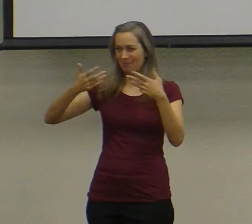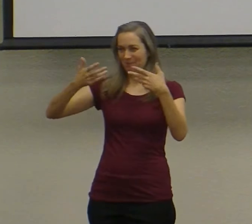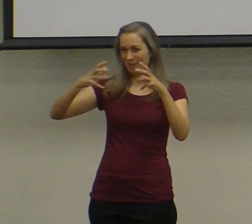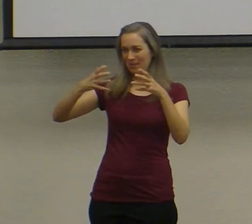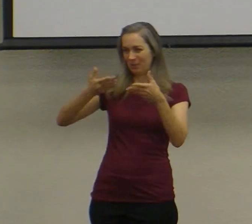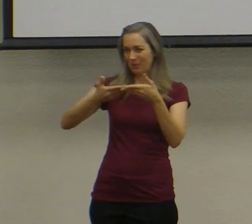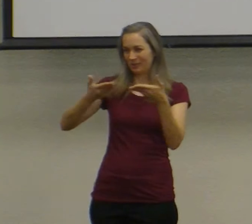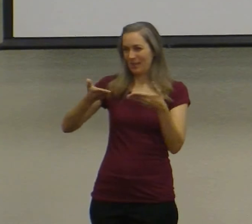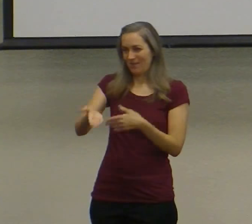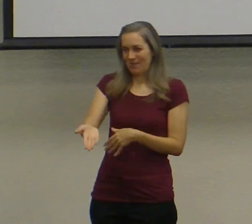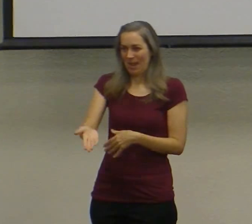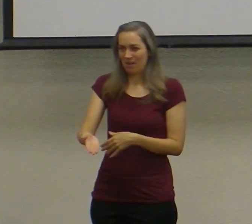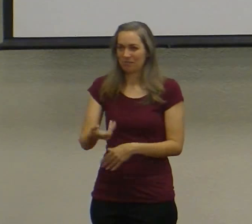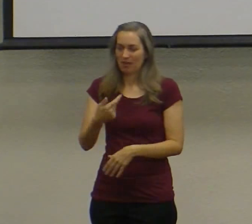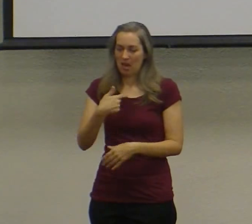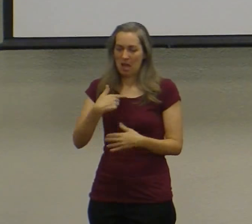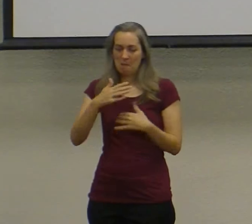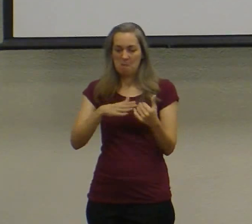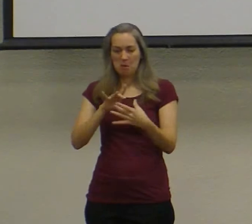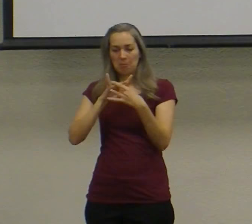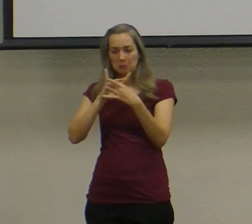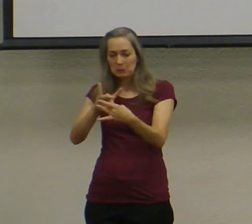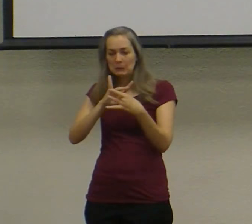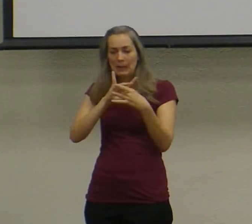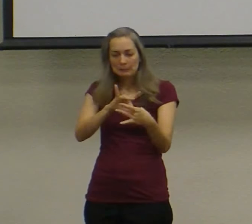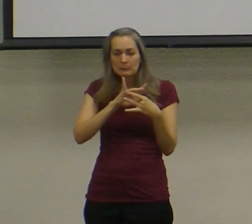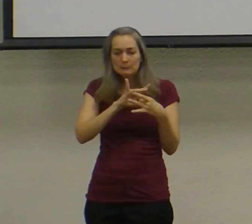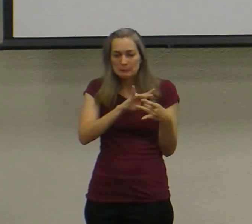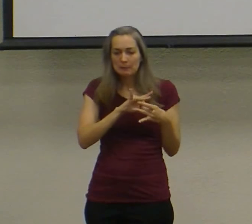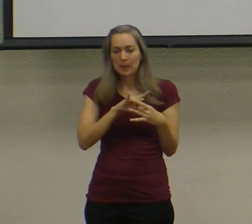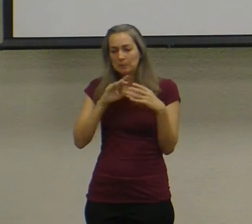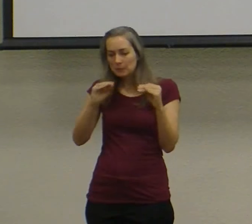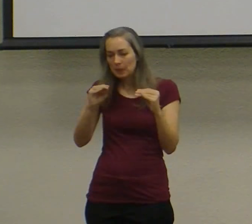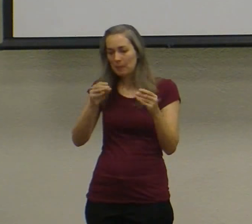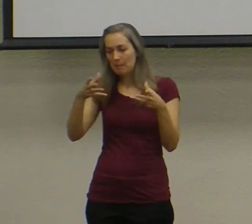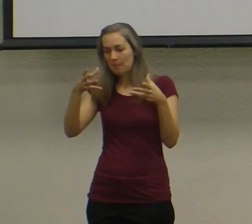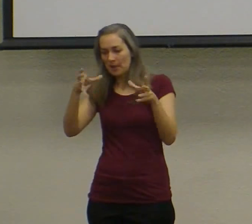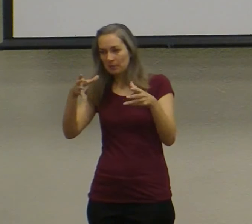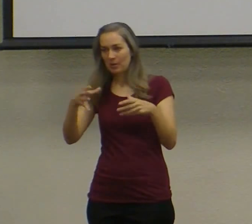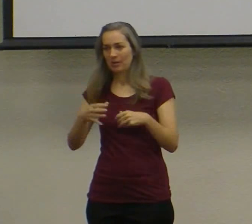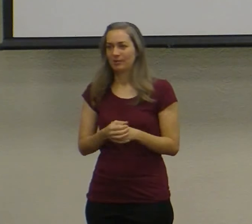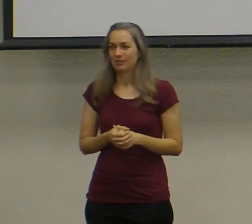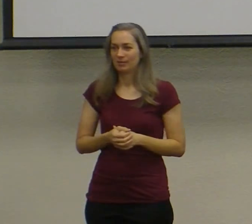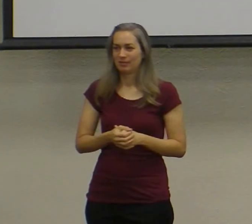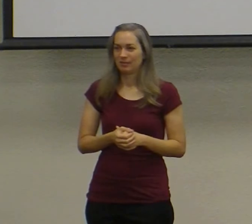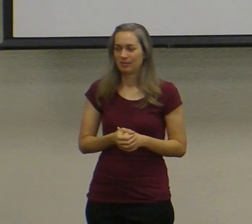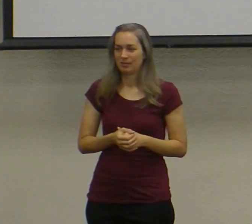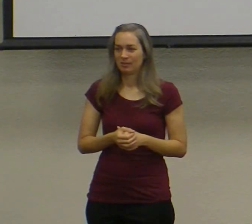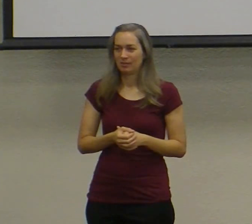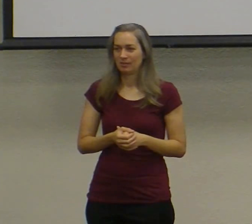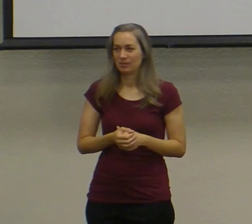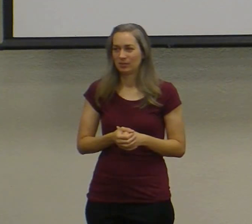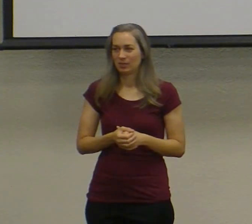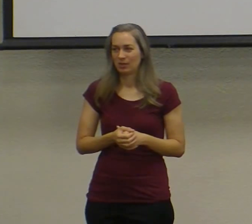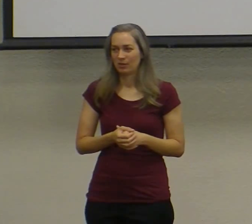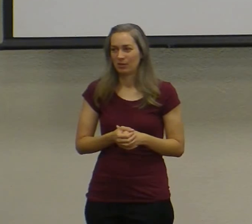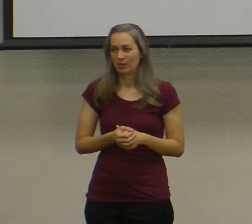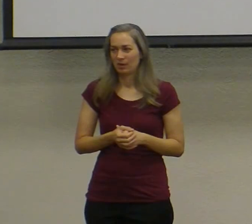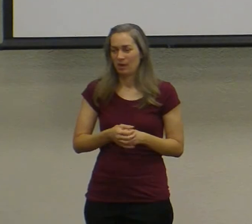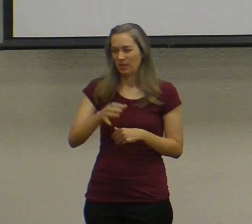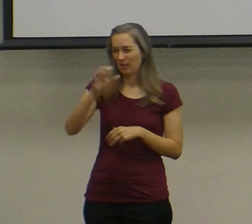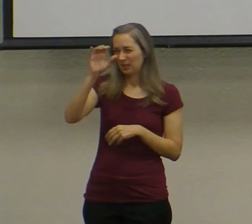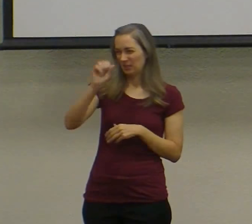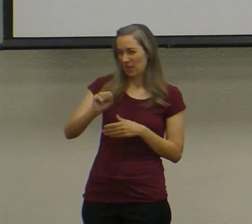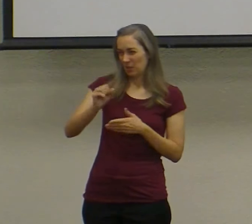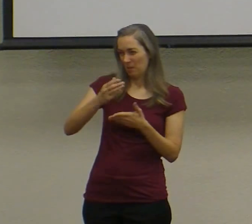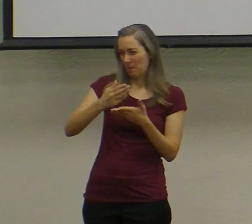just build a relationship with the people. And from there, they had a Juneteenth on the south side of Terrell,